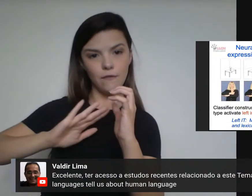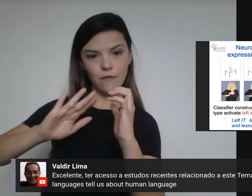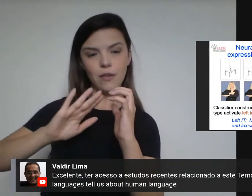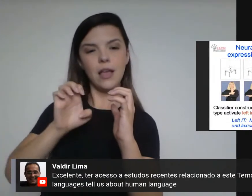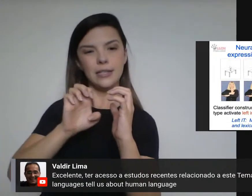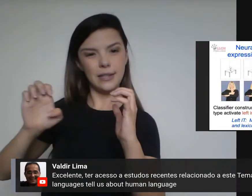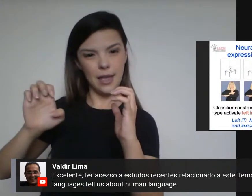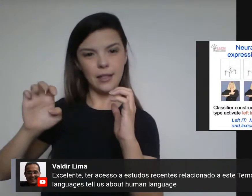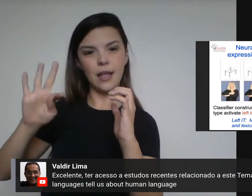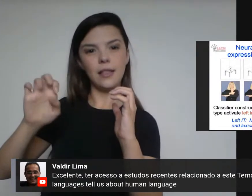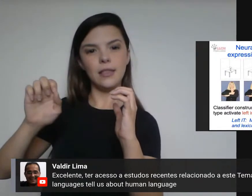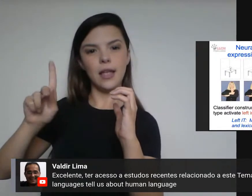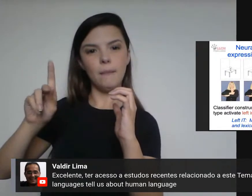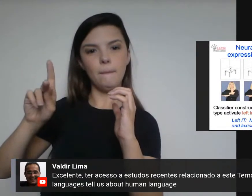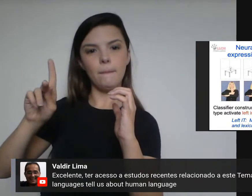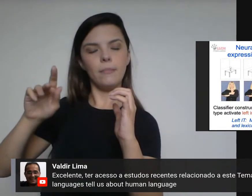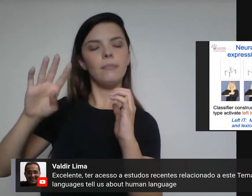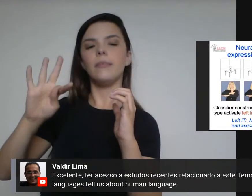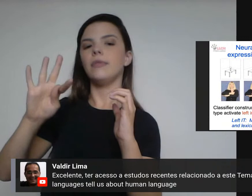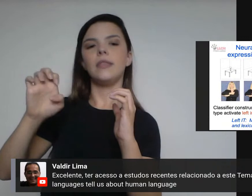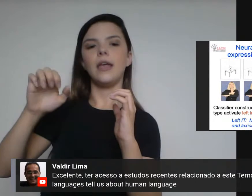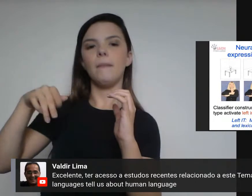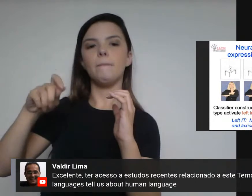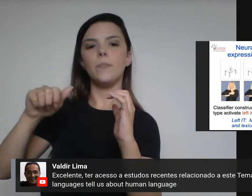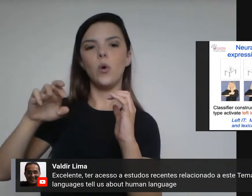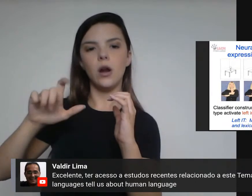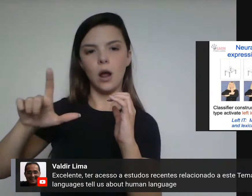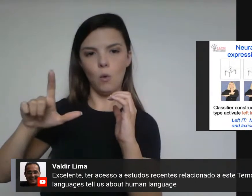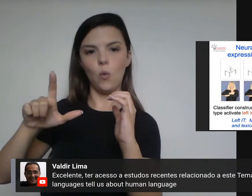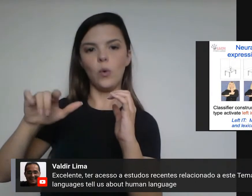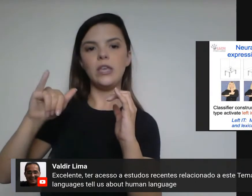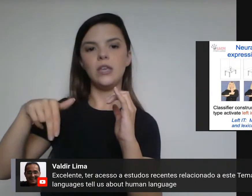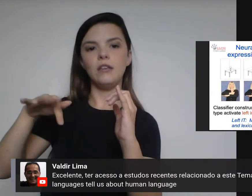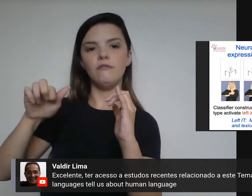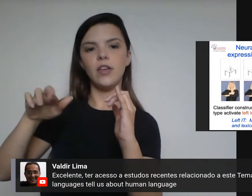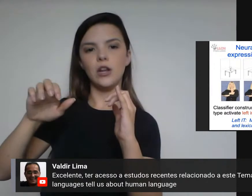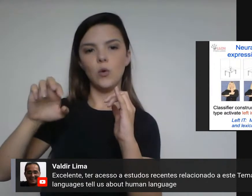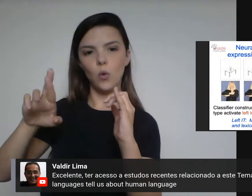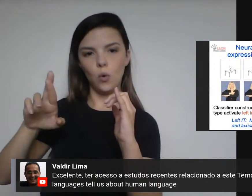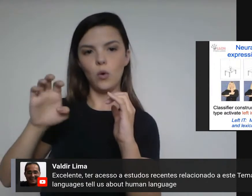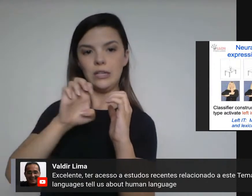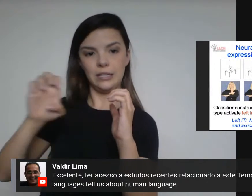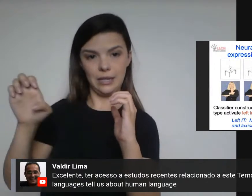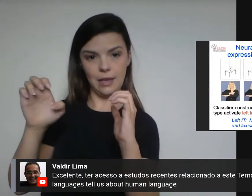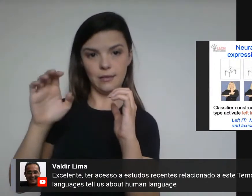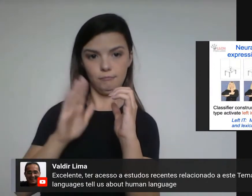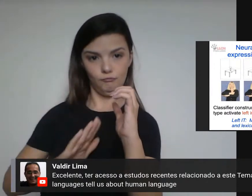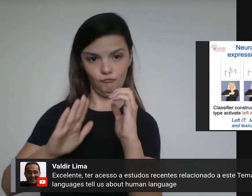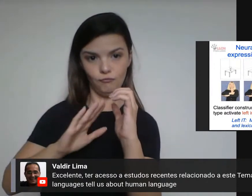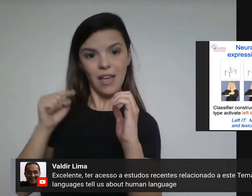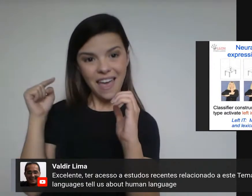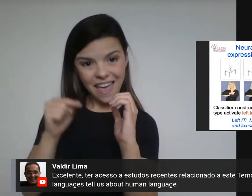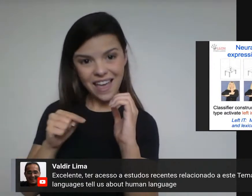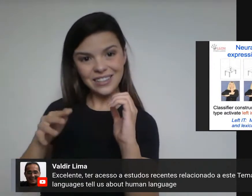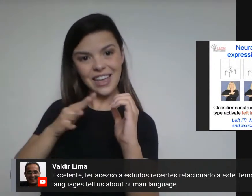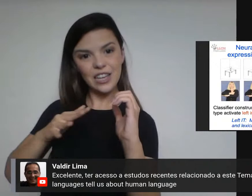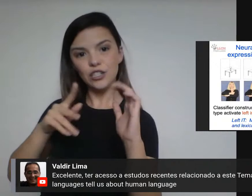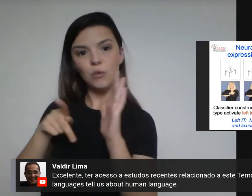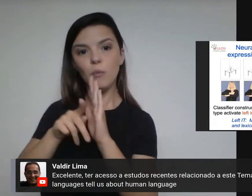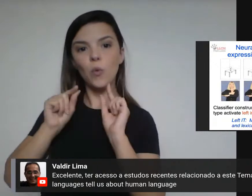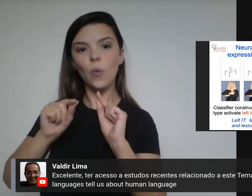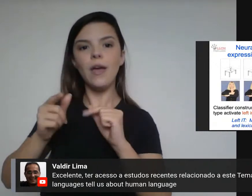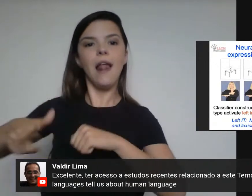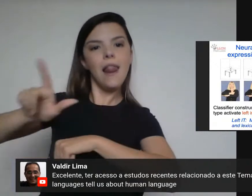earlier. And again, this region mediates between object recognition and lexical